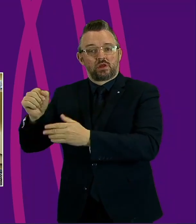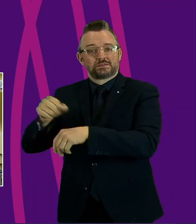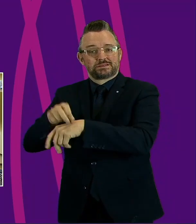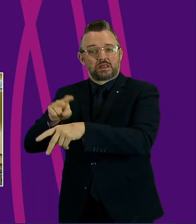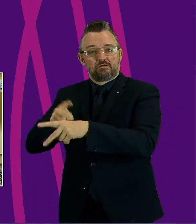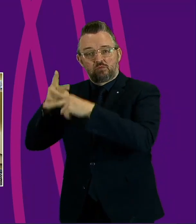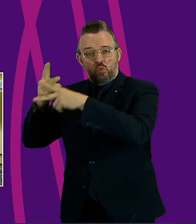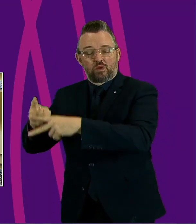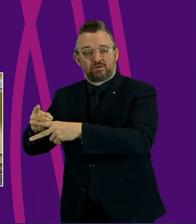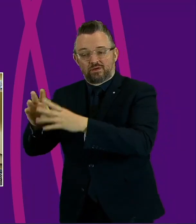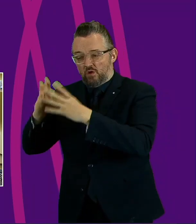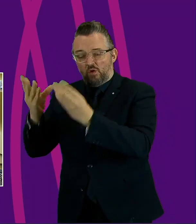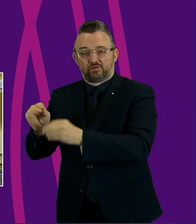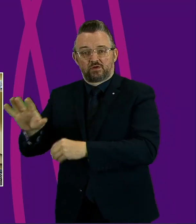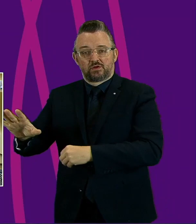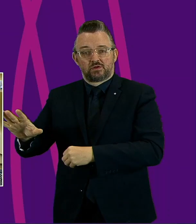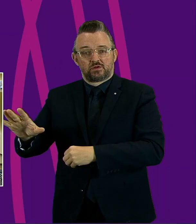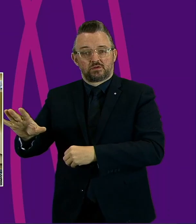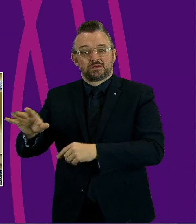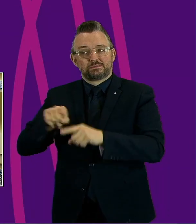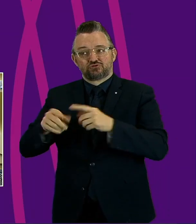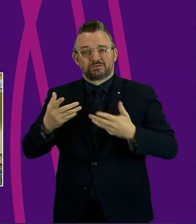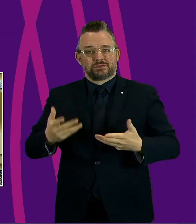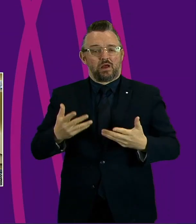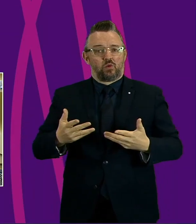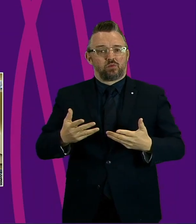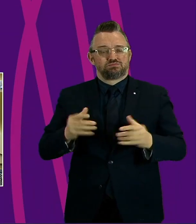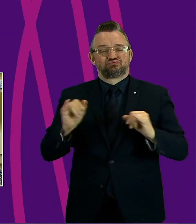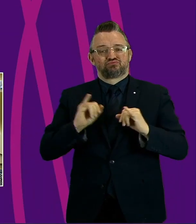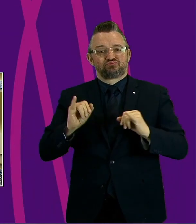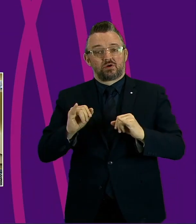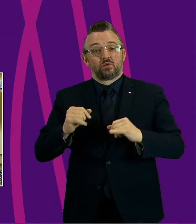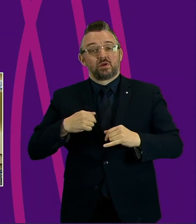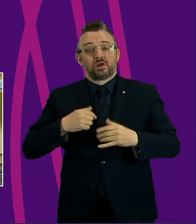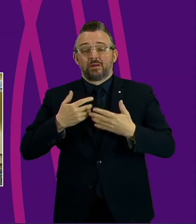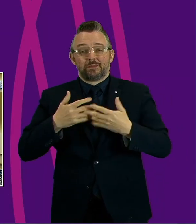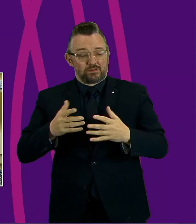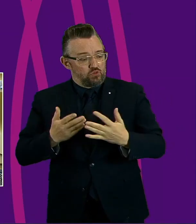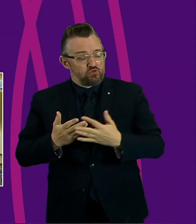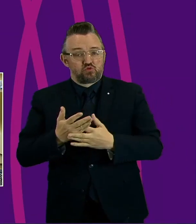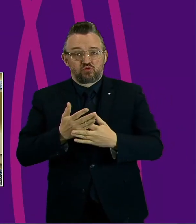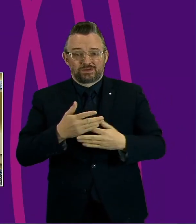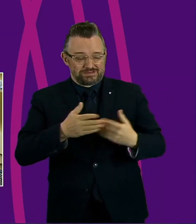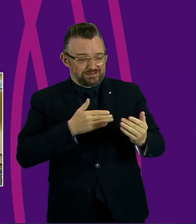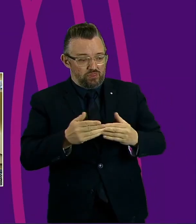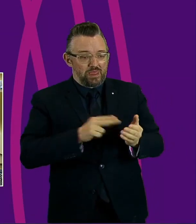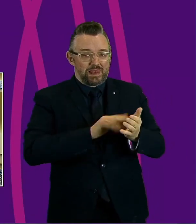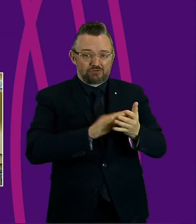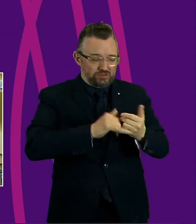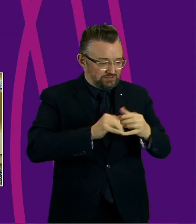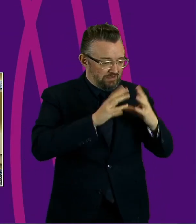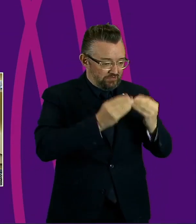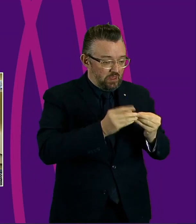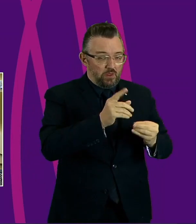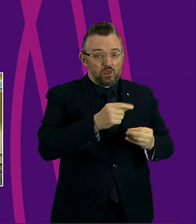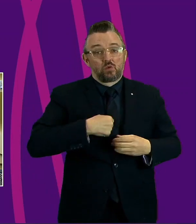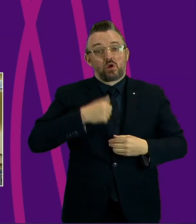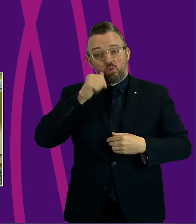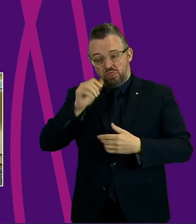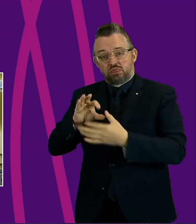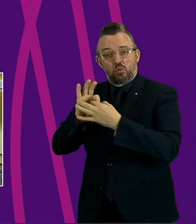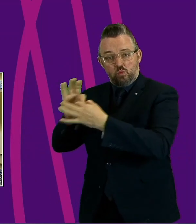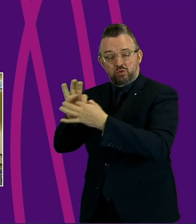for at all times, but particularly in this time of crisis. And as we have done in every aspect of dealing with this, the Scottish Government will play our full